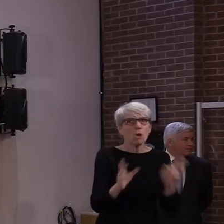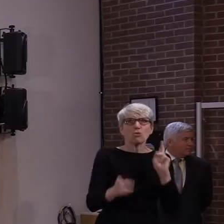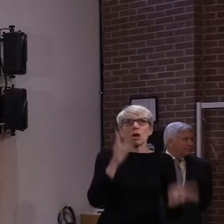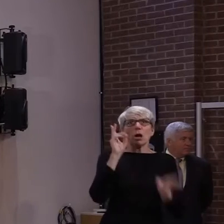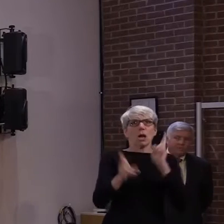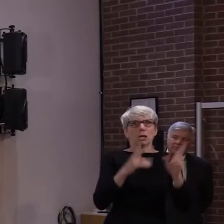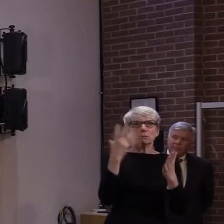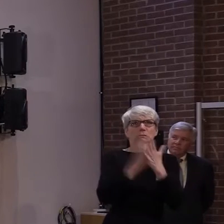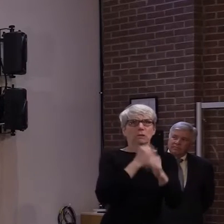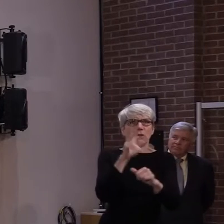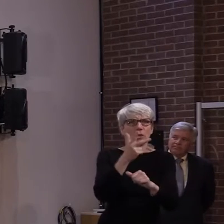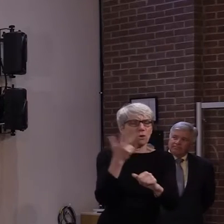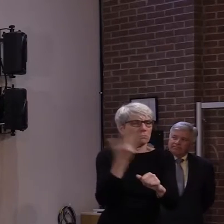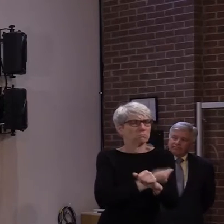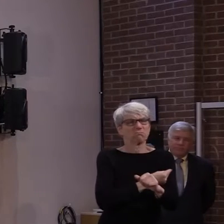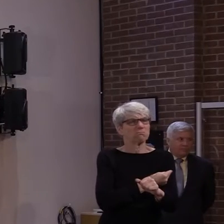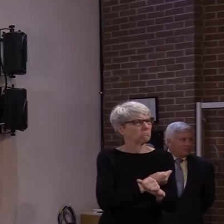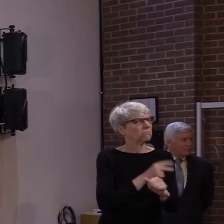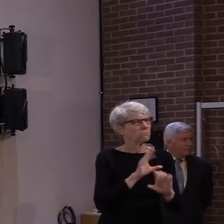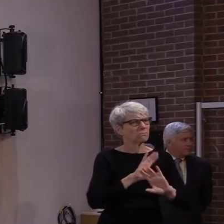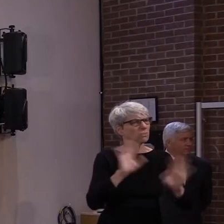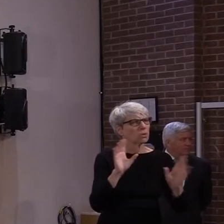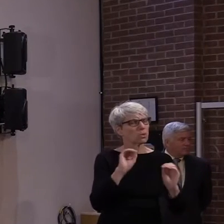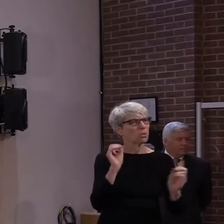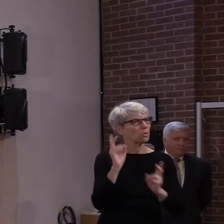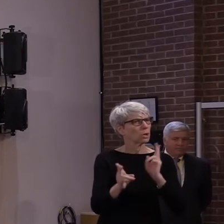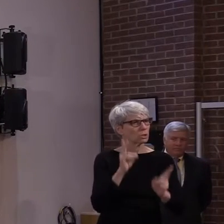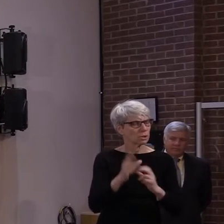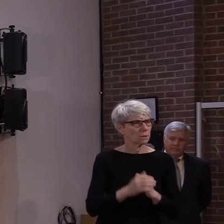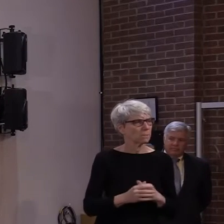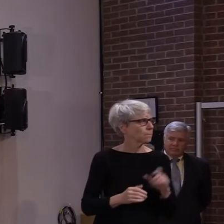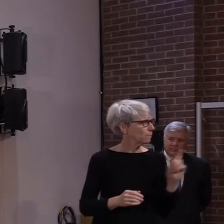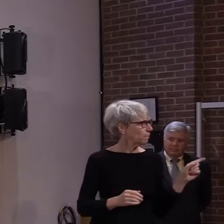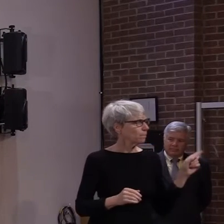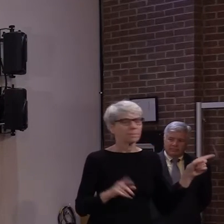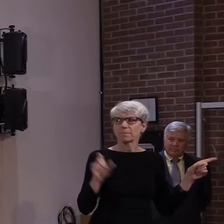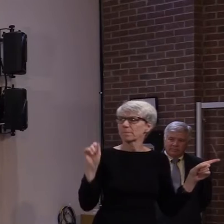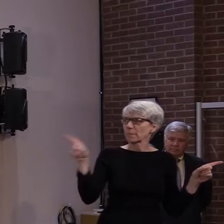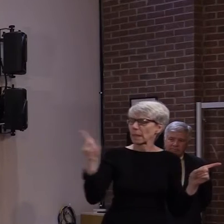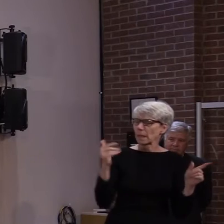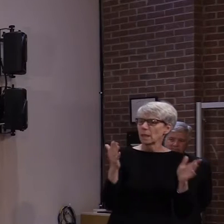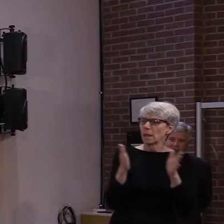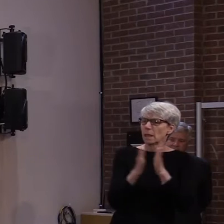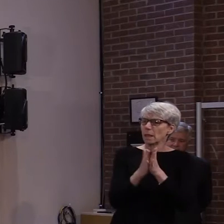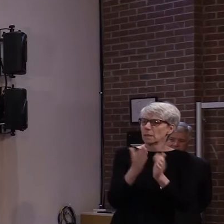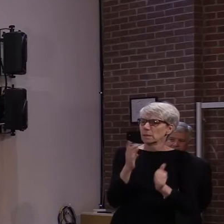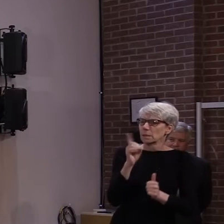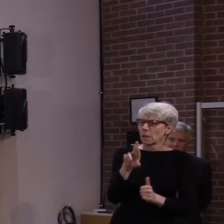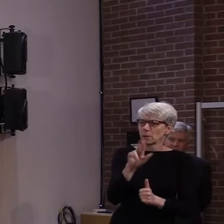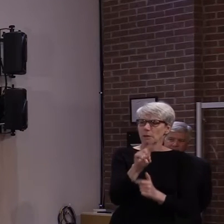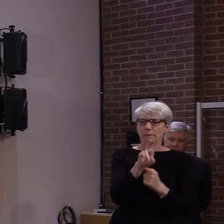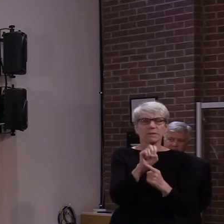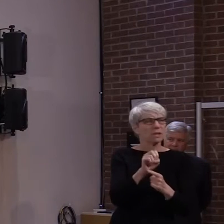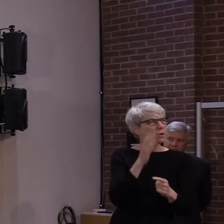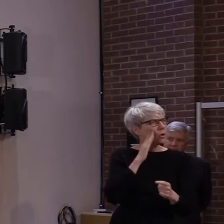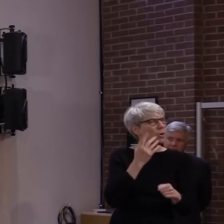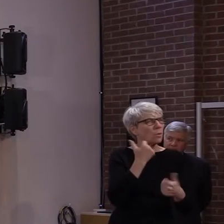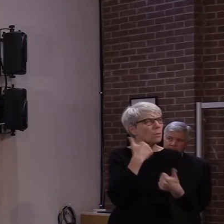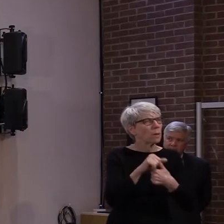pharmacy for that. Dr. Levine, what does our contact tracing infrastructure look like right